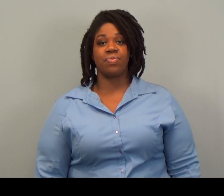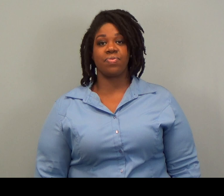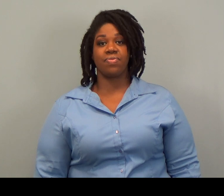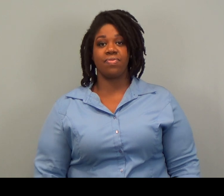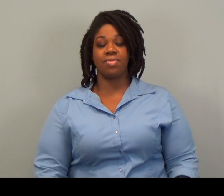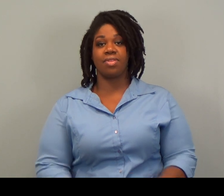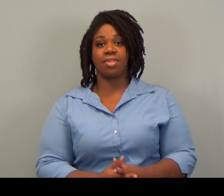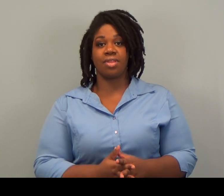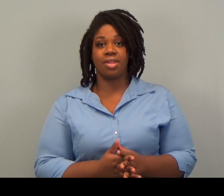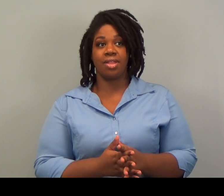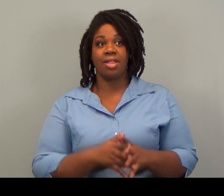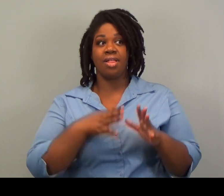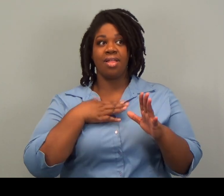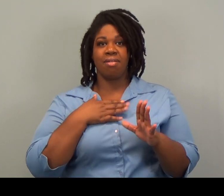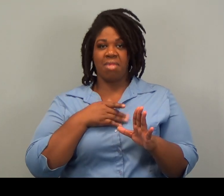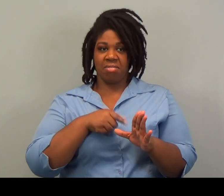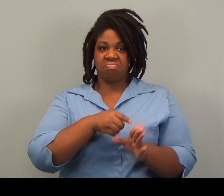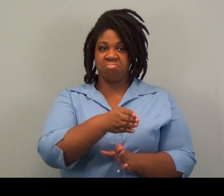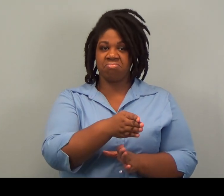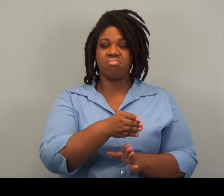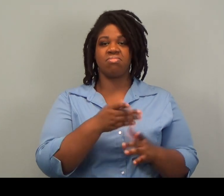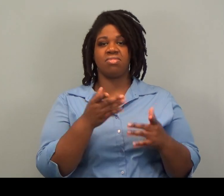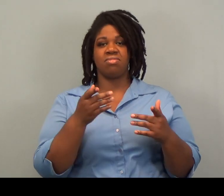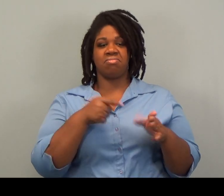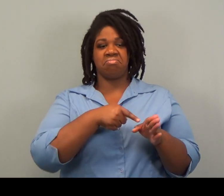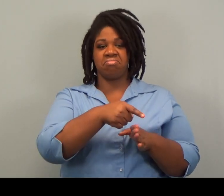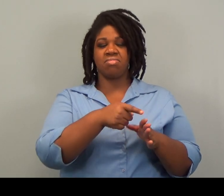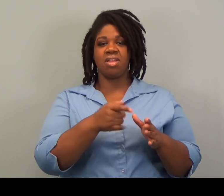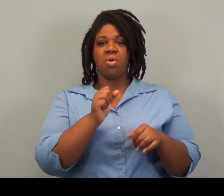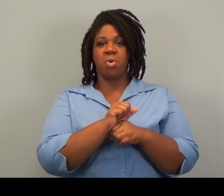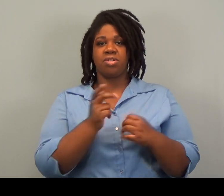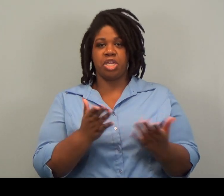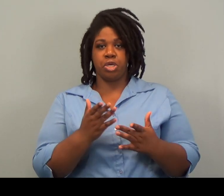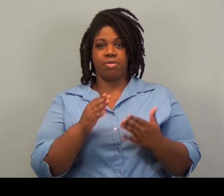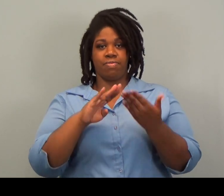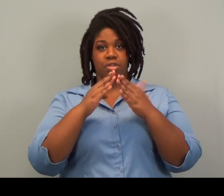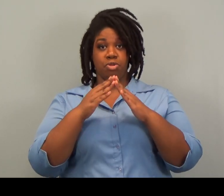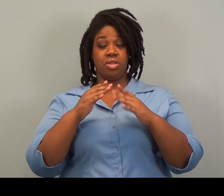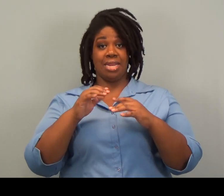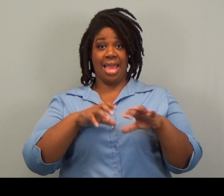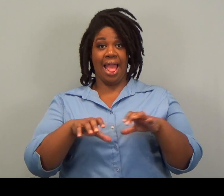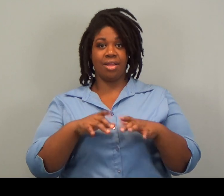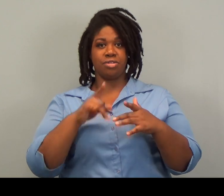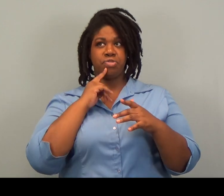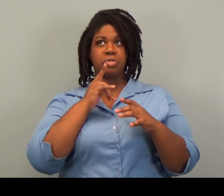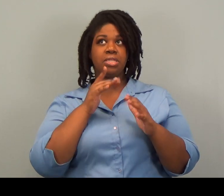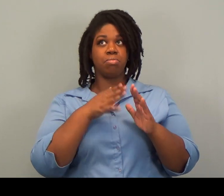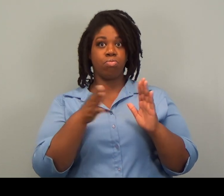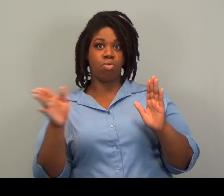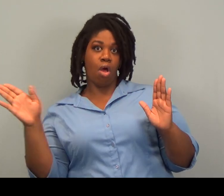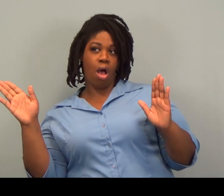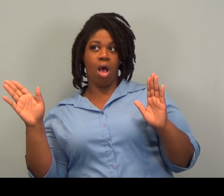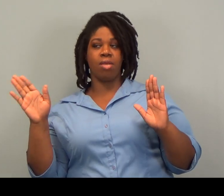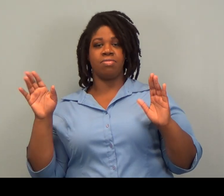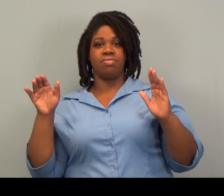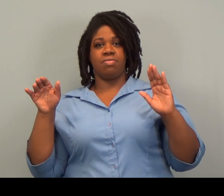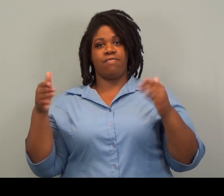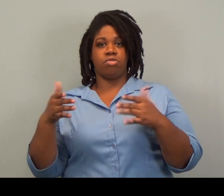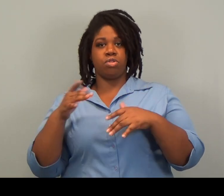So my primary work here at Community Action, it really fell under like a pretty broad spectrum of just transportation